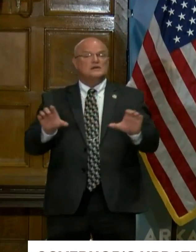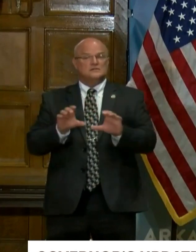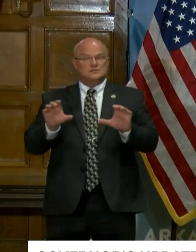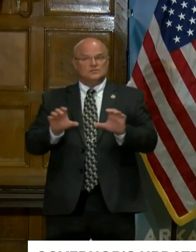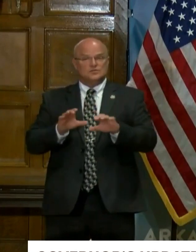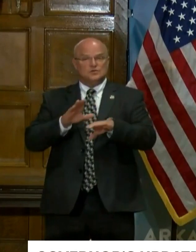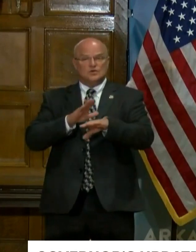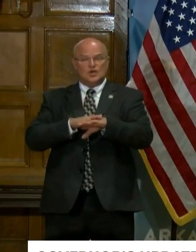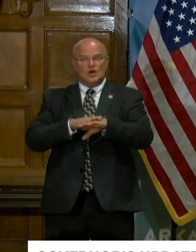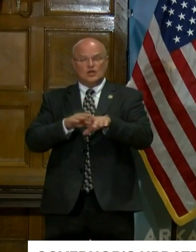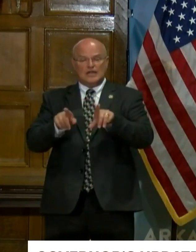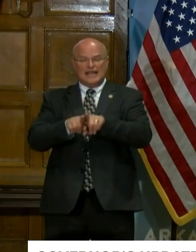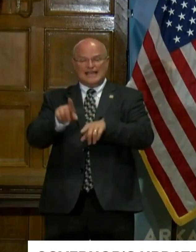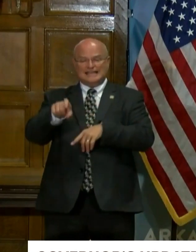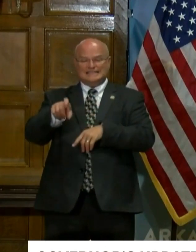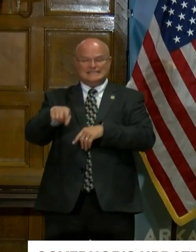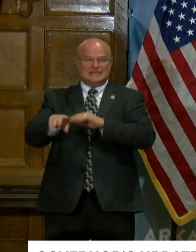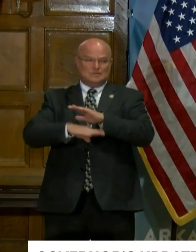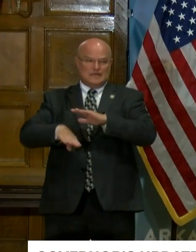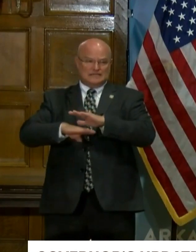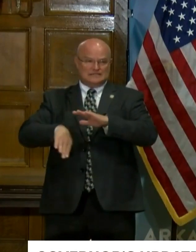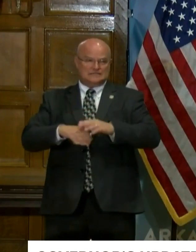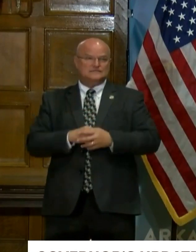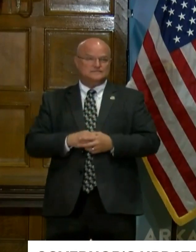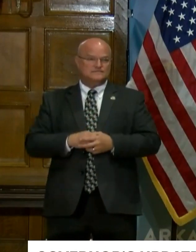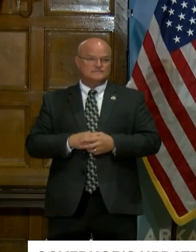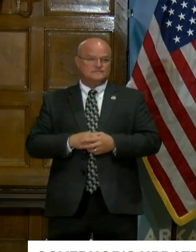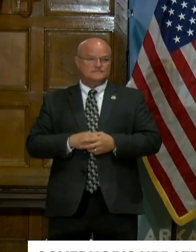it on an as-needed basis.